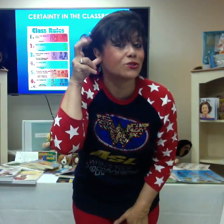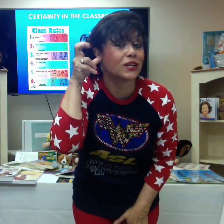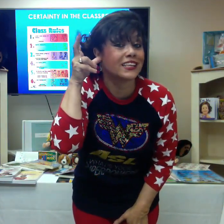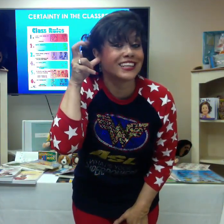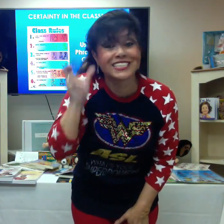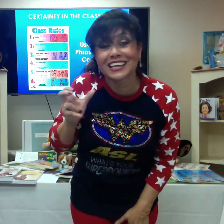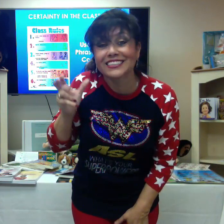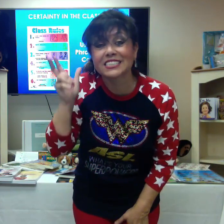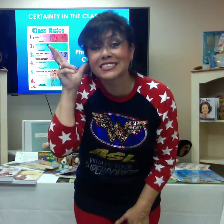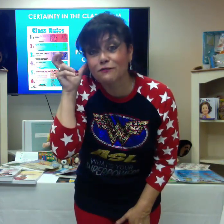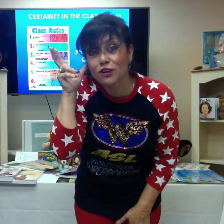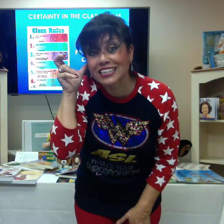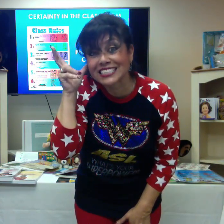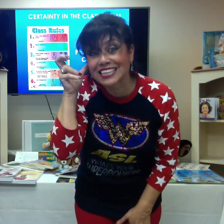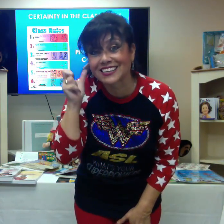you do it like this, that's the sign for listen.